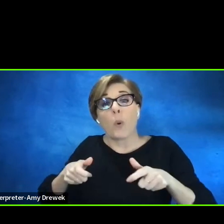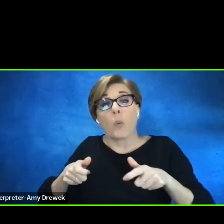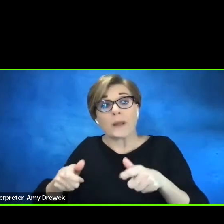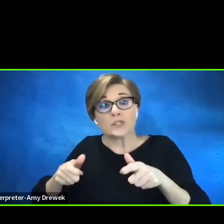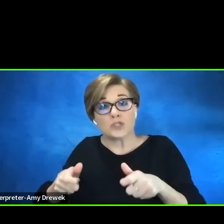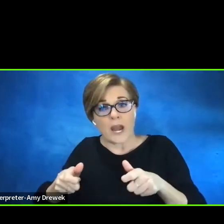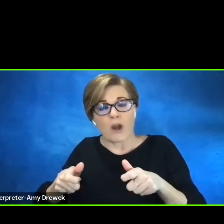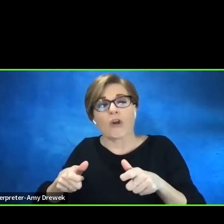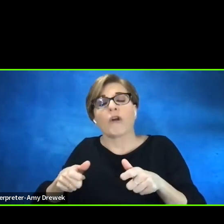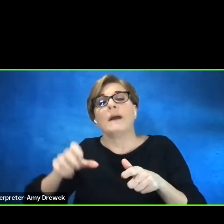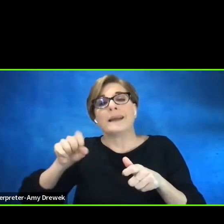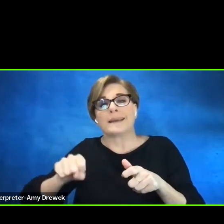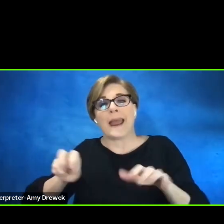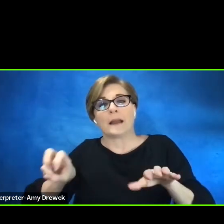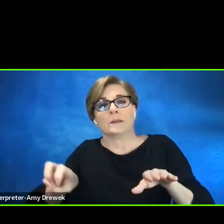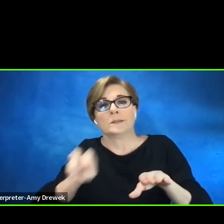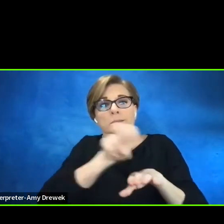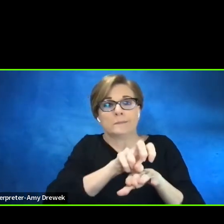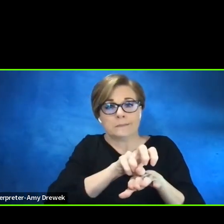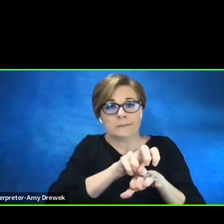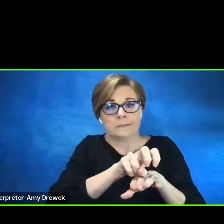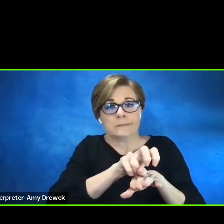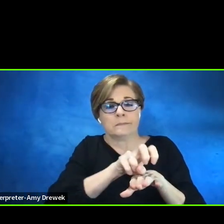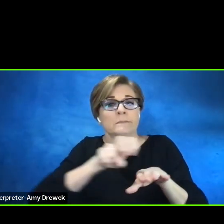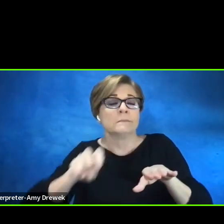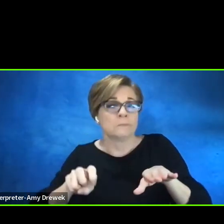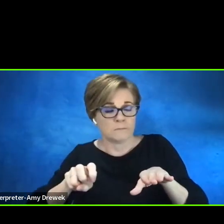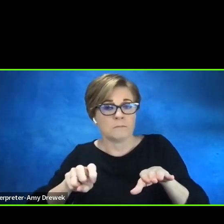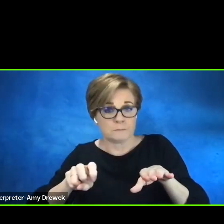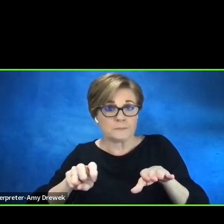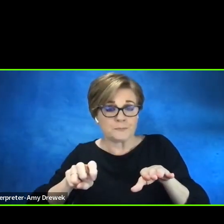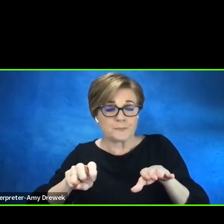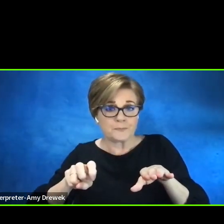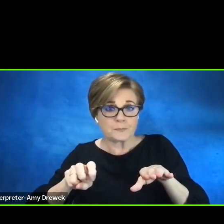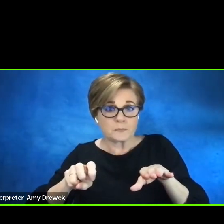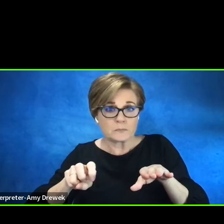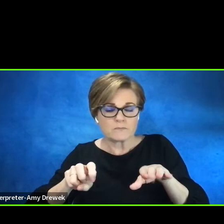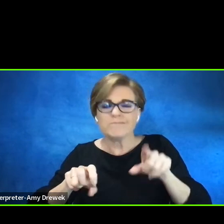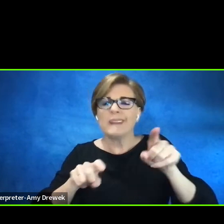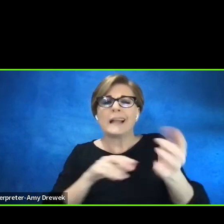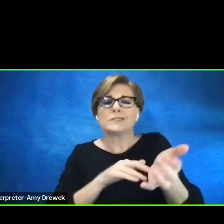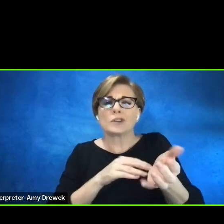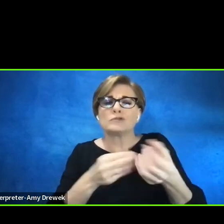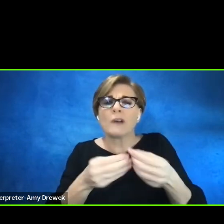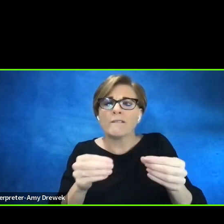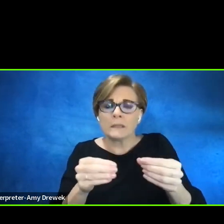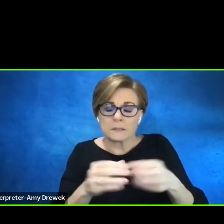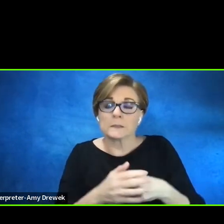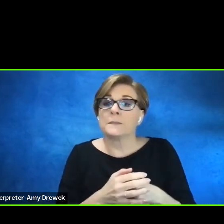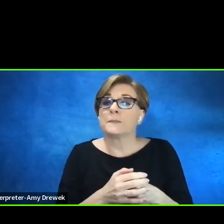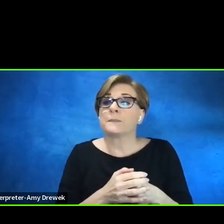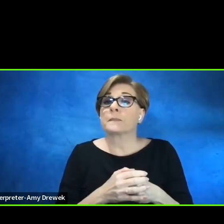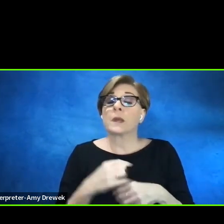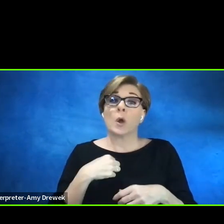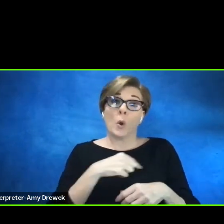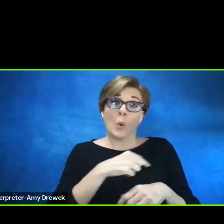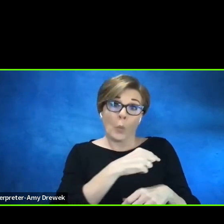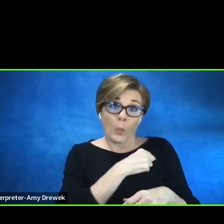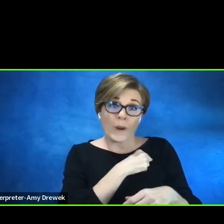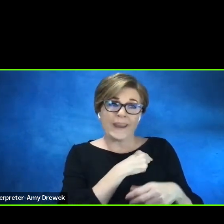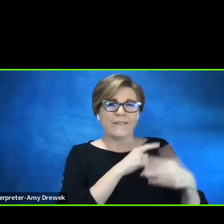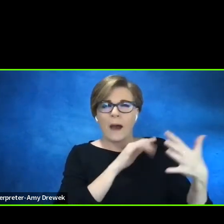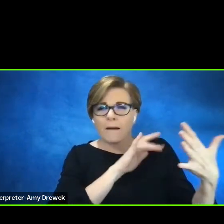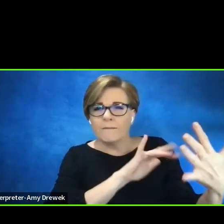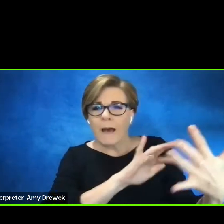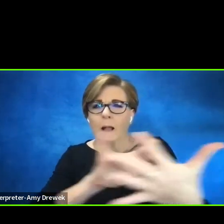to a chair or to an exam table at the physician's office. We have evaluated the comments that we